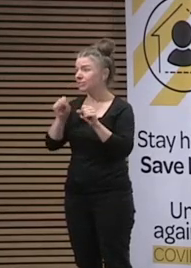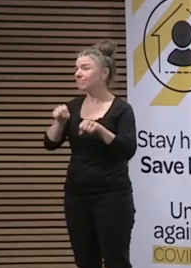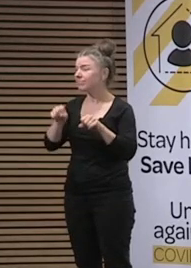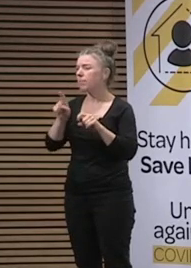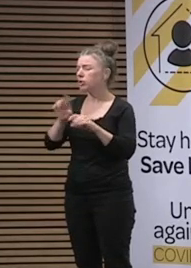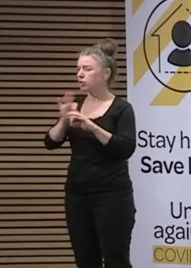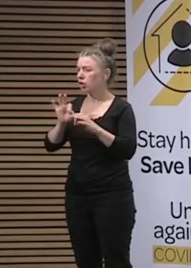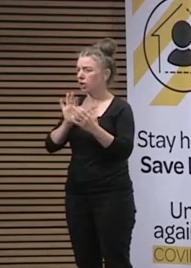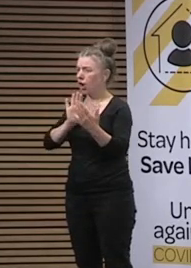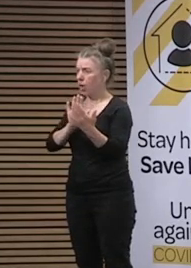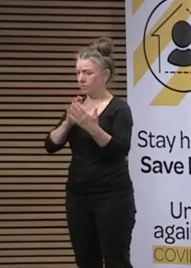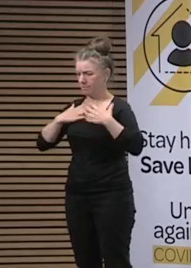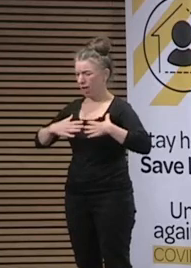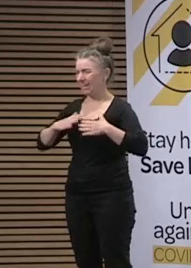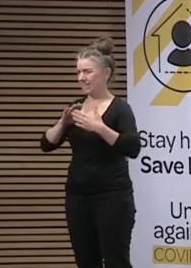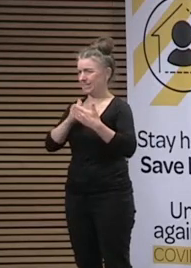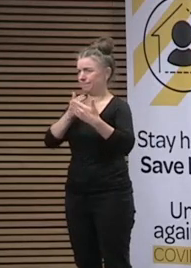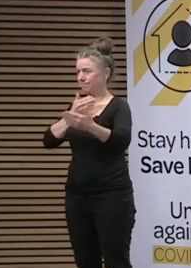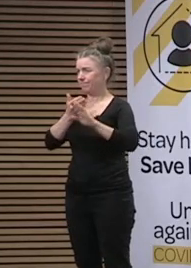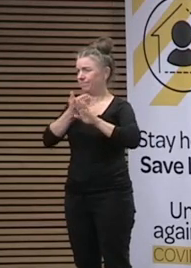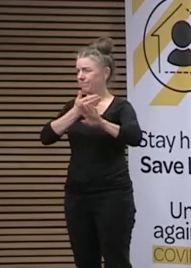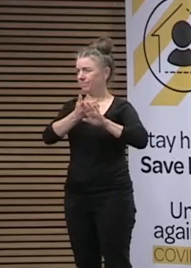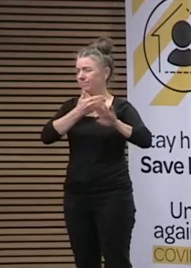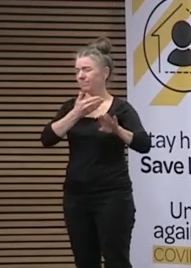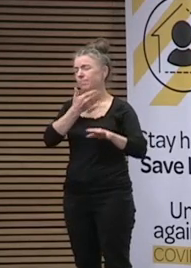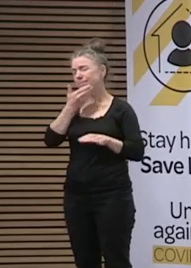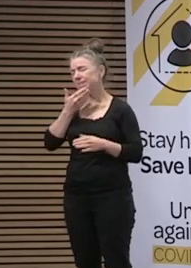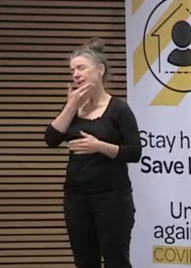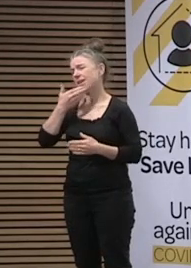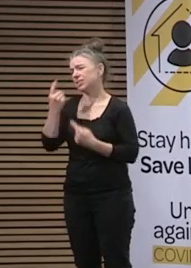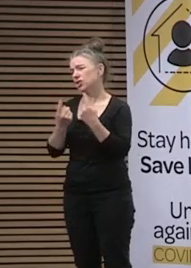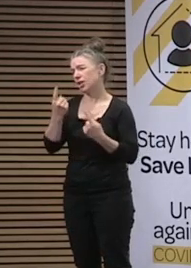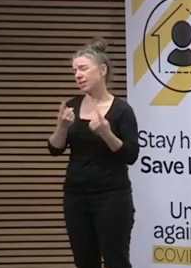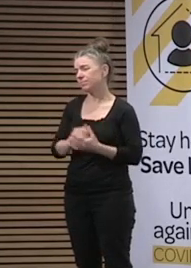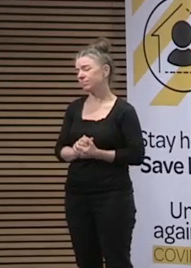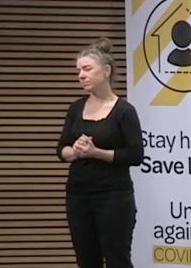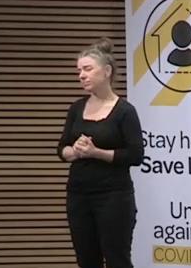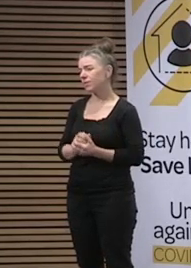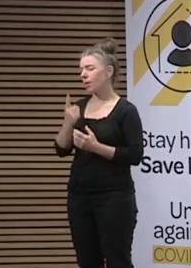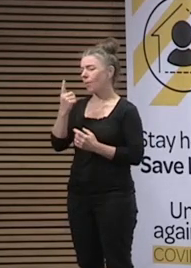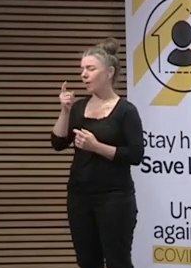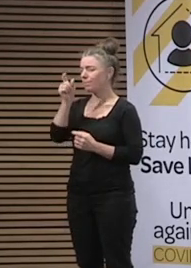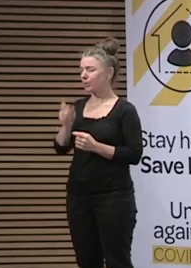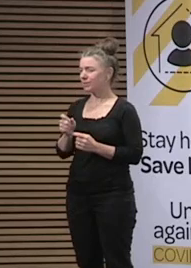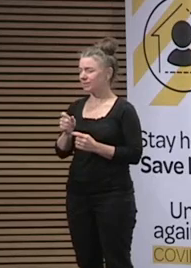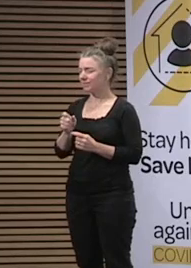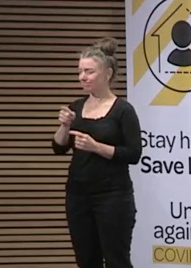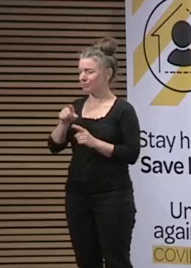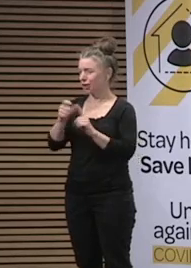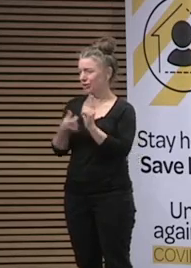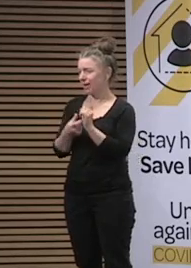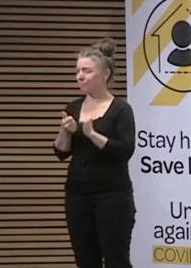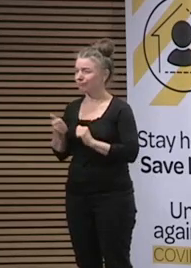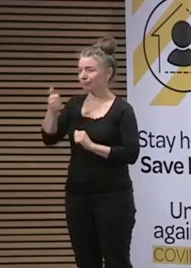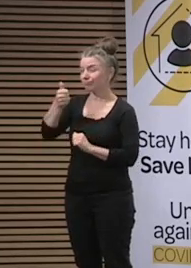importantly, be kind. And finally, as Wellington Hospital Intensive Care Specialist Dr. Paul Young said today in the media,